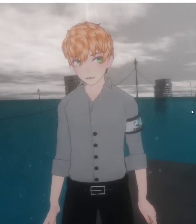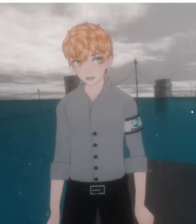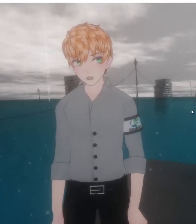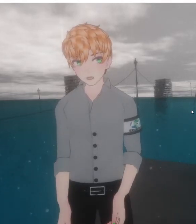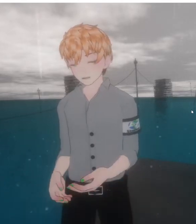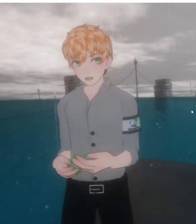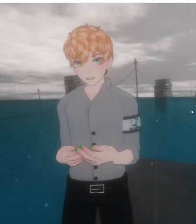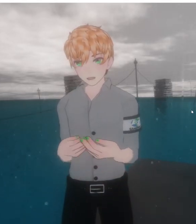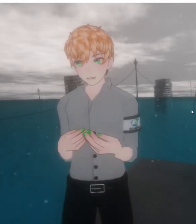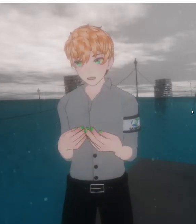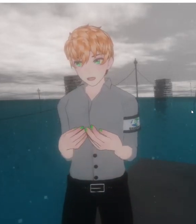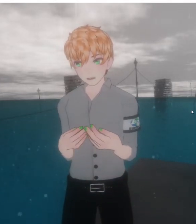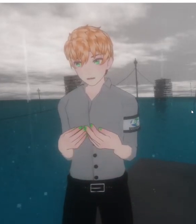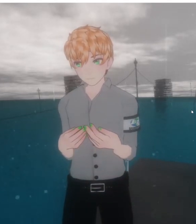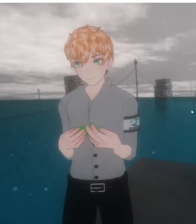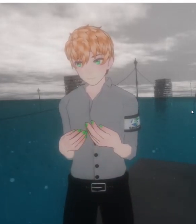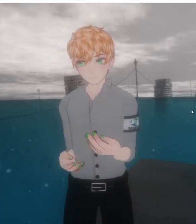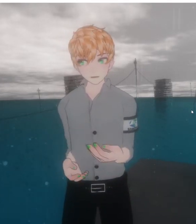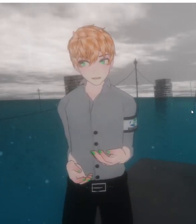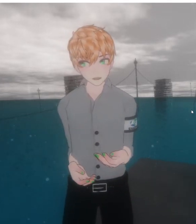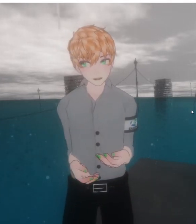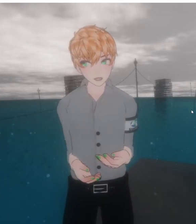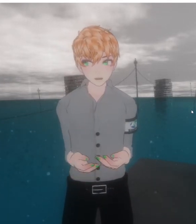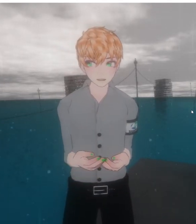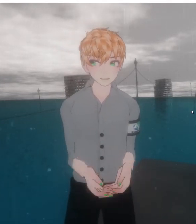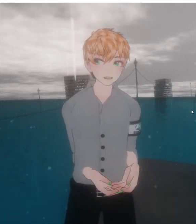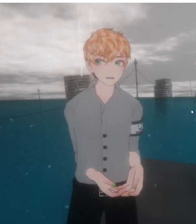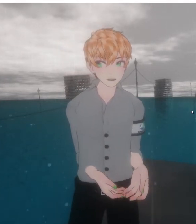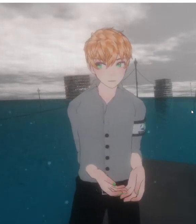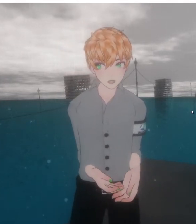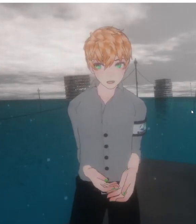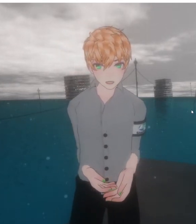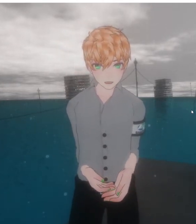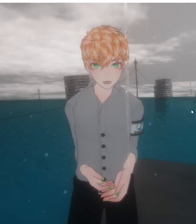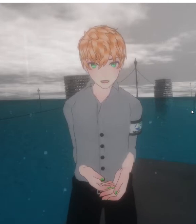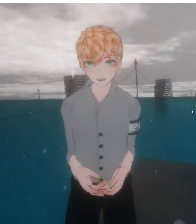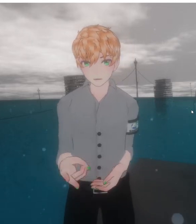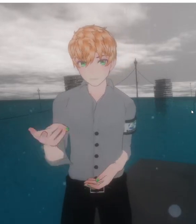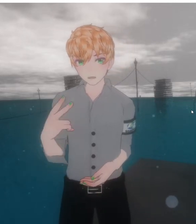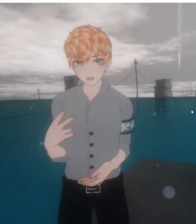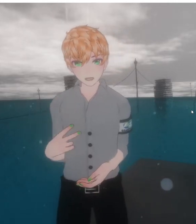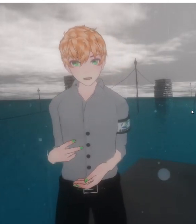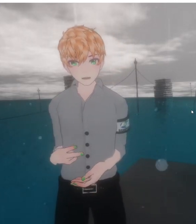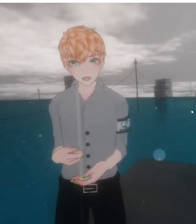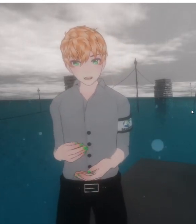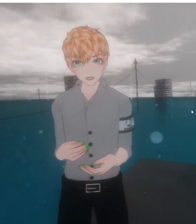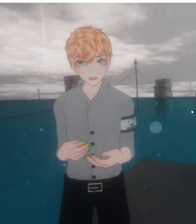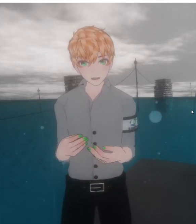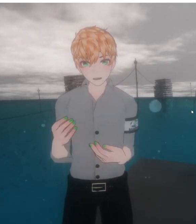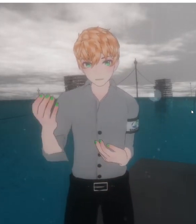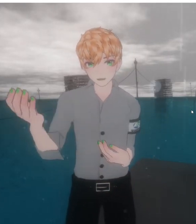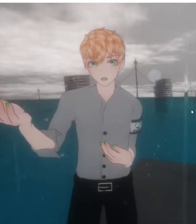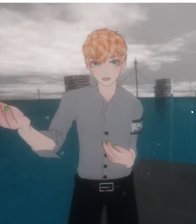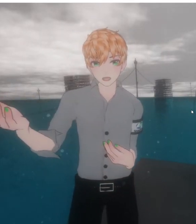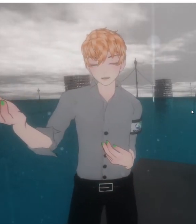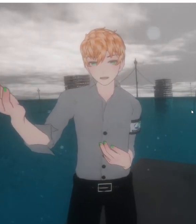It's frustrating to try and express some emotions, especially in a monologue format. Because when you have a dialogue, then you have someone